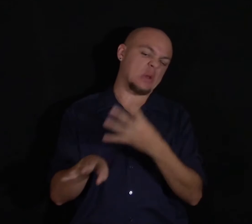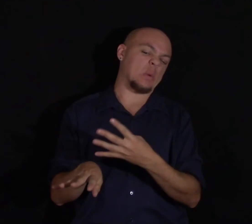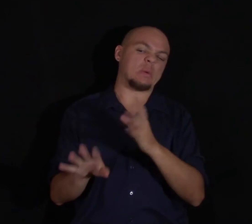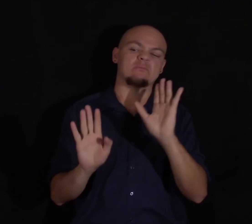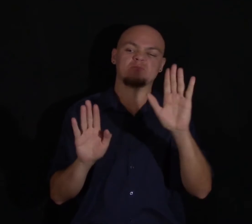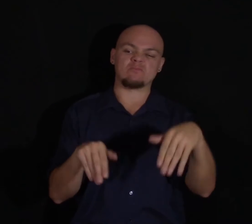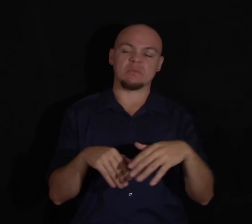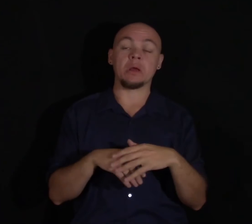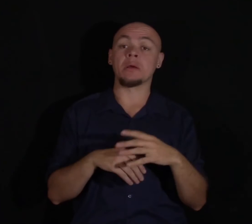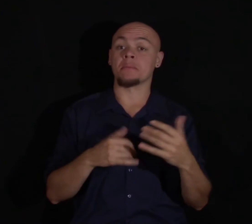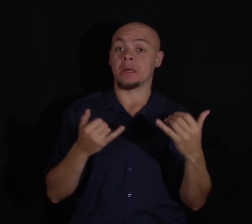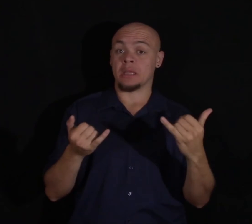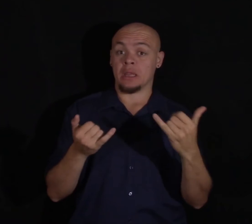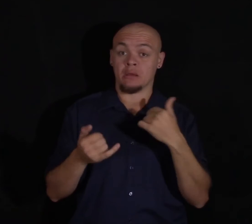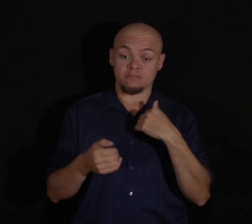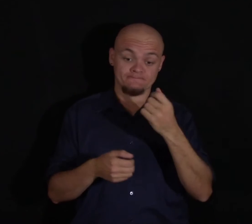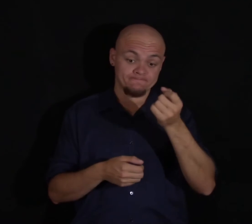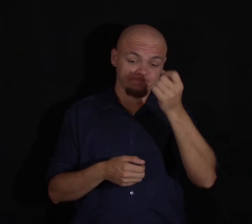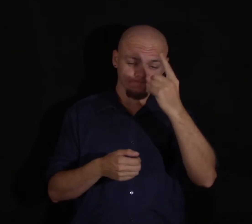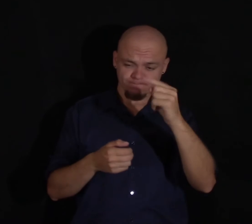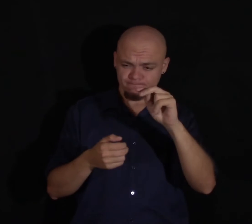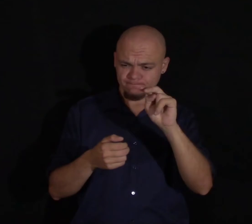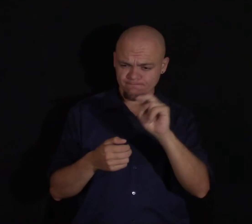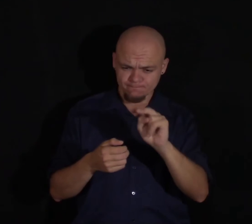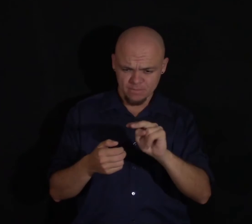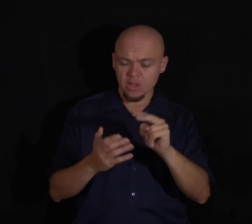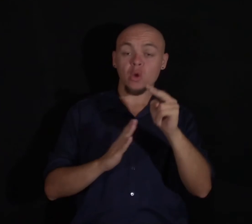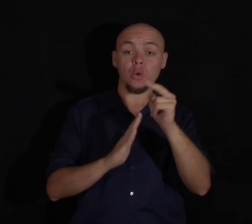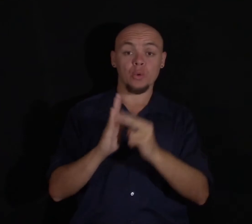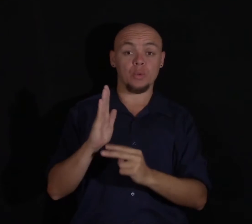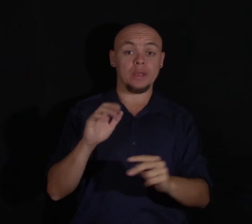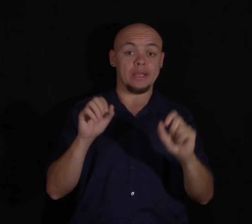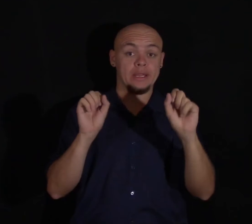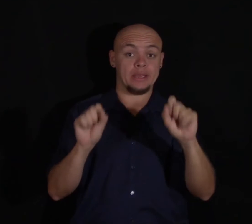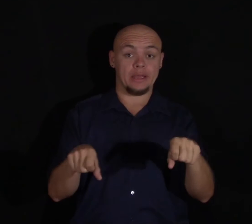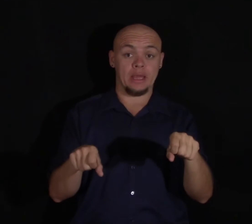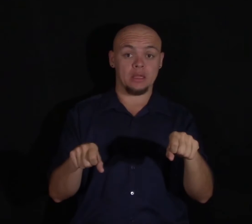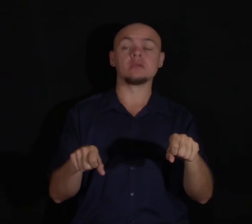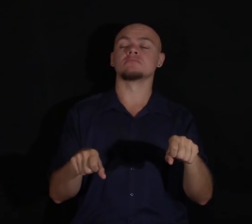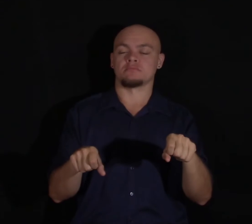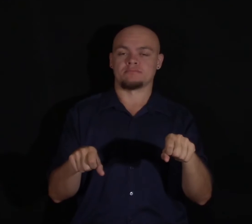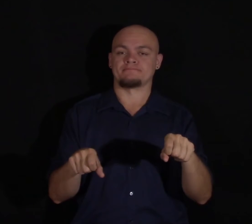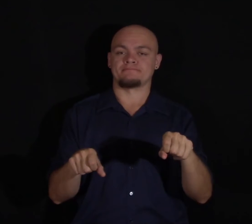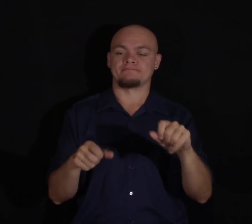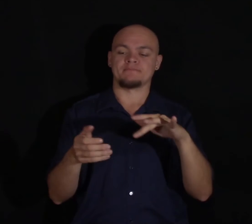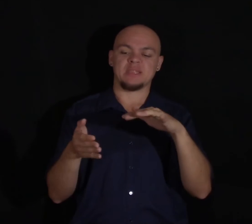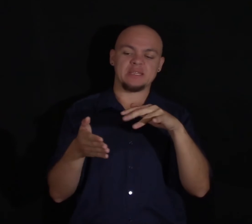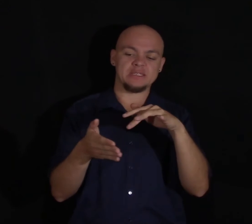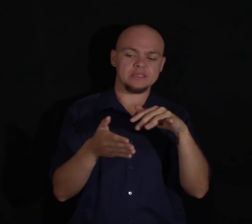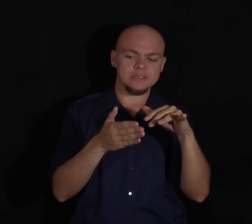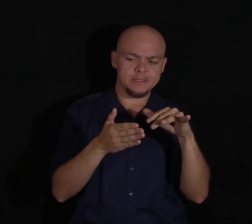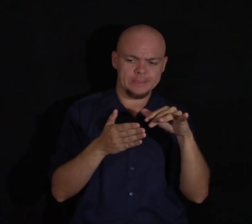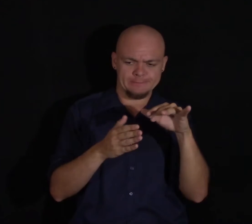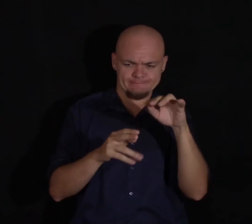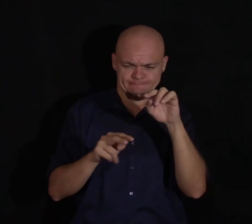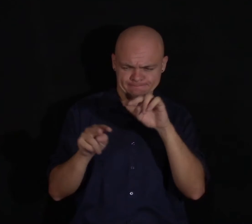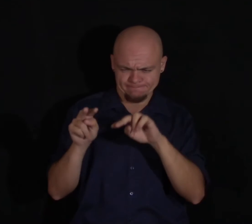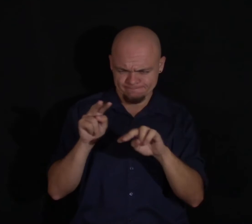that I was able to decipher the characters in which they were written, I began to study them with diligence. It was